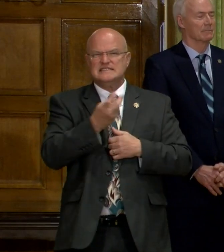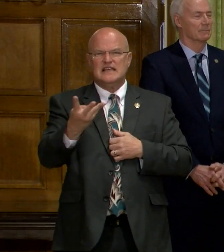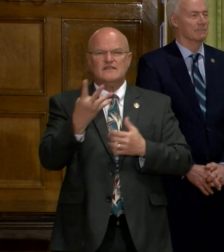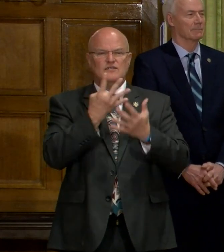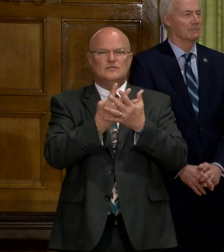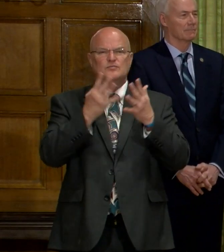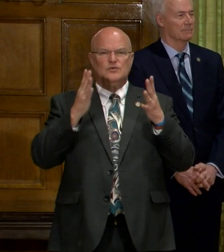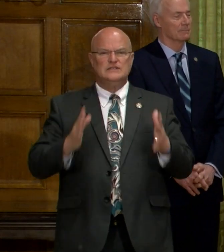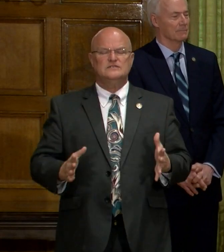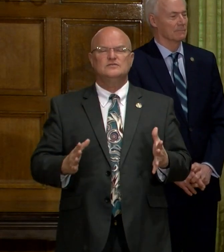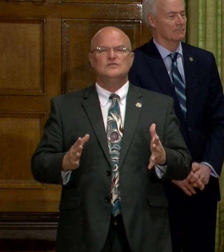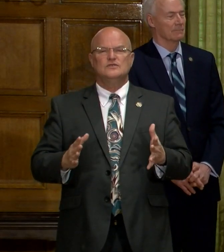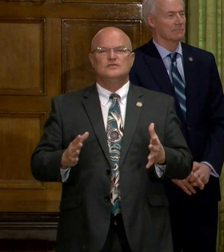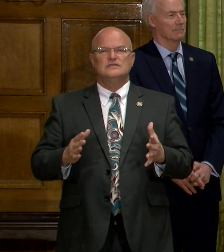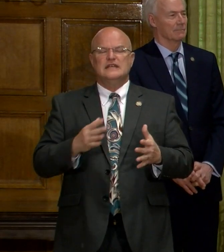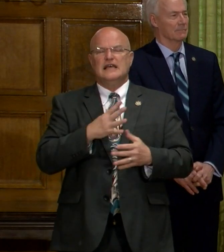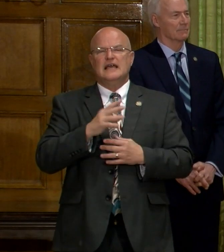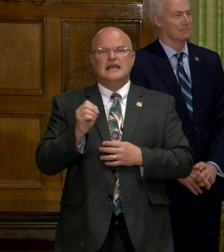inmates there, and